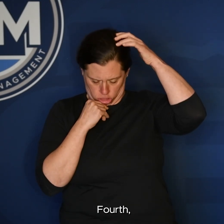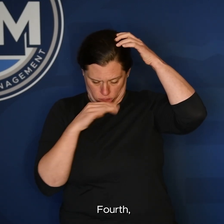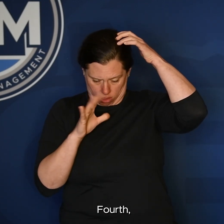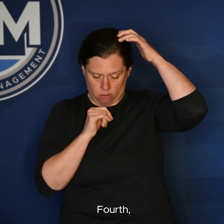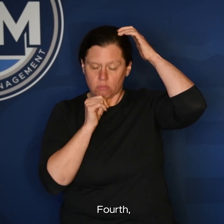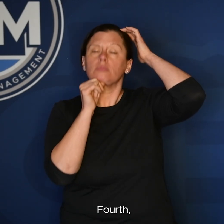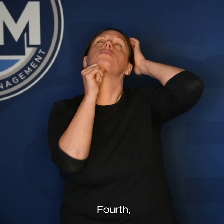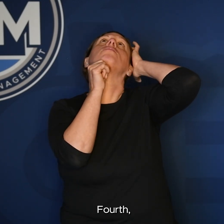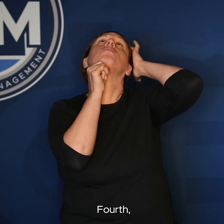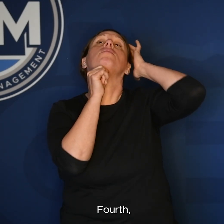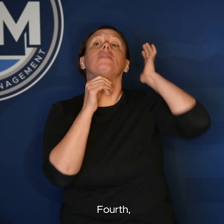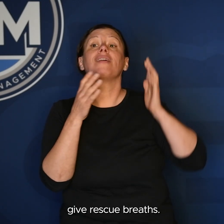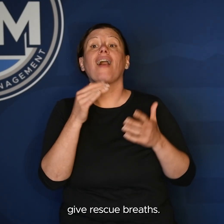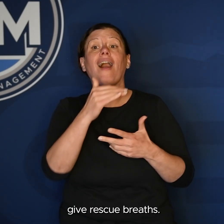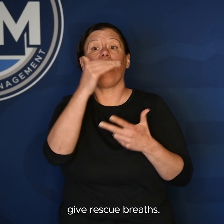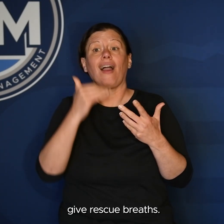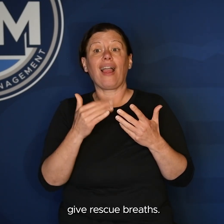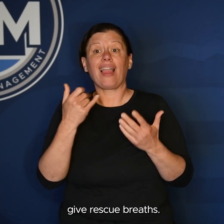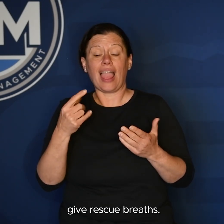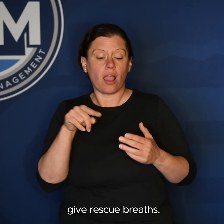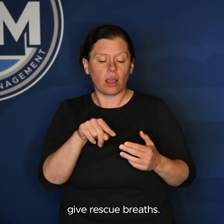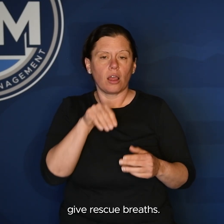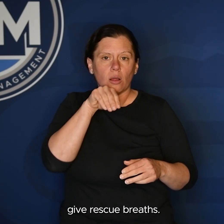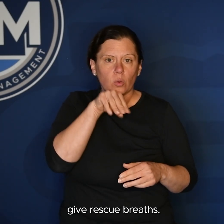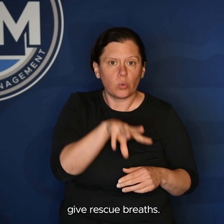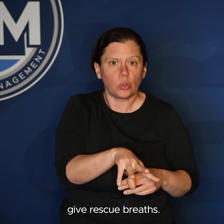Fourth, give rescue breaths.